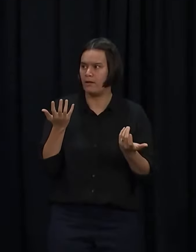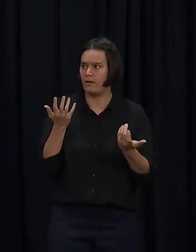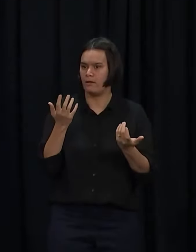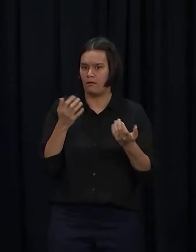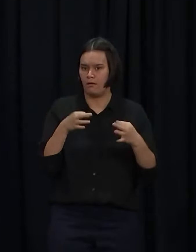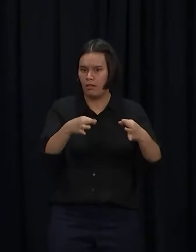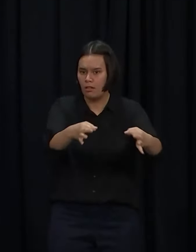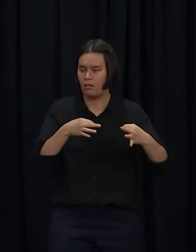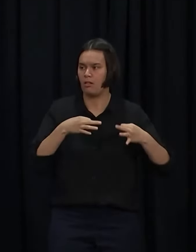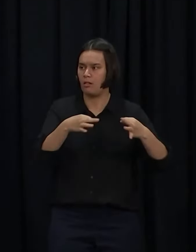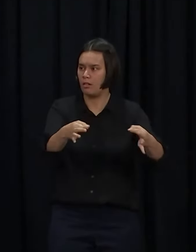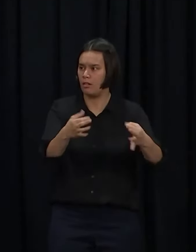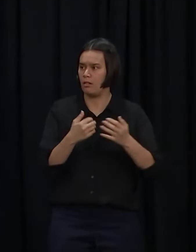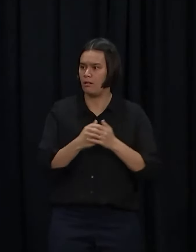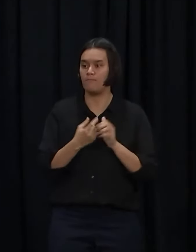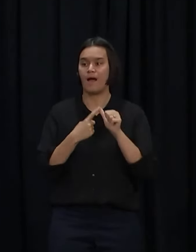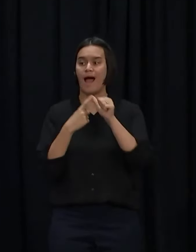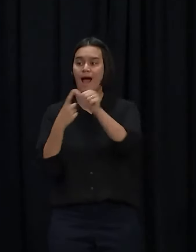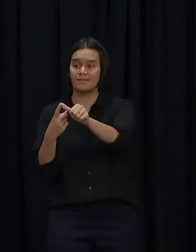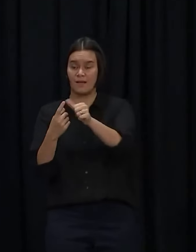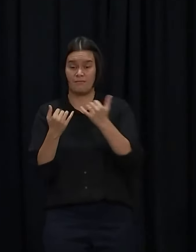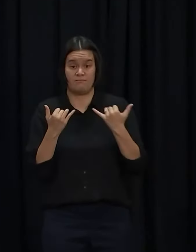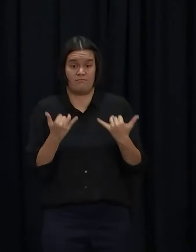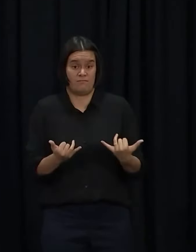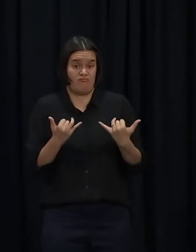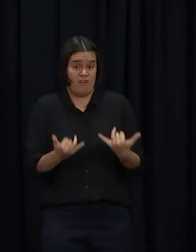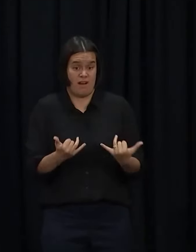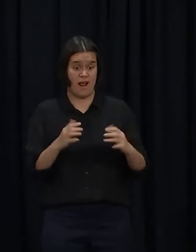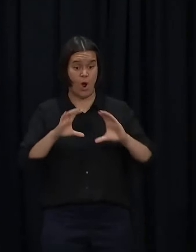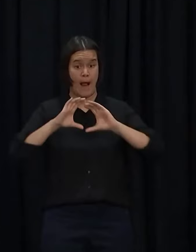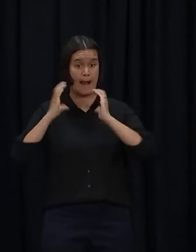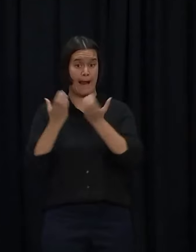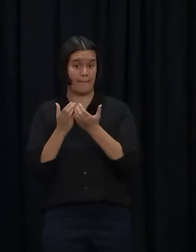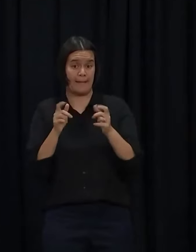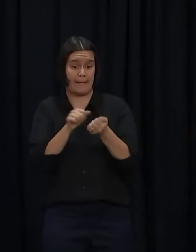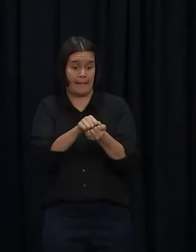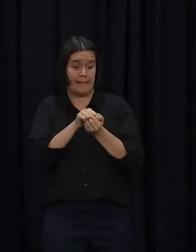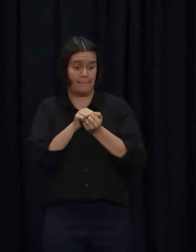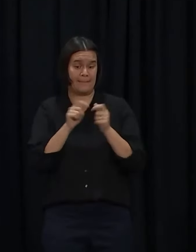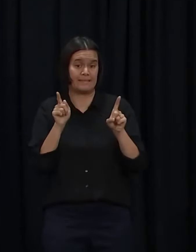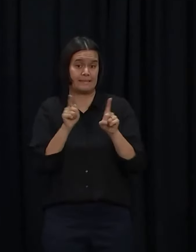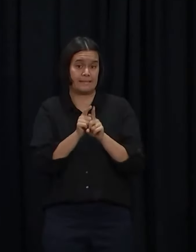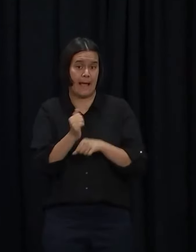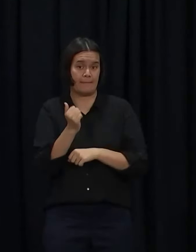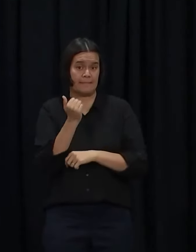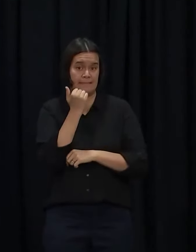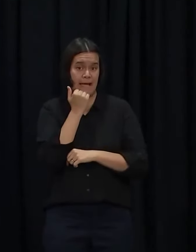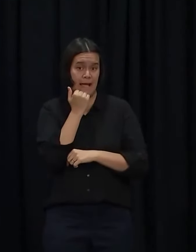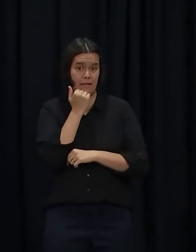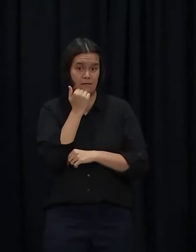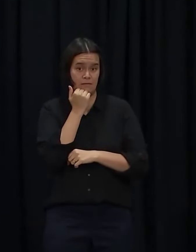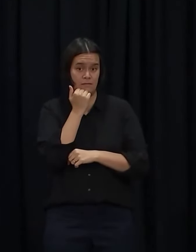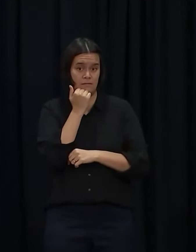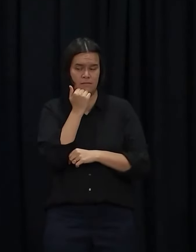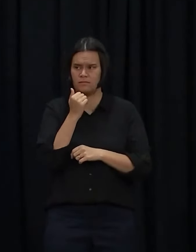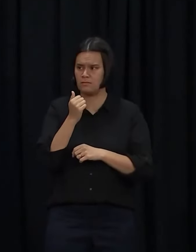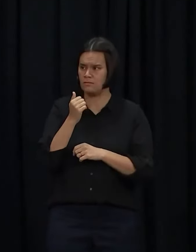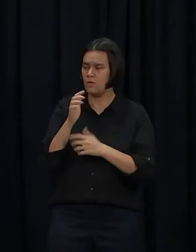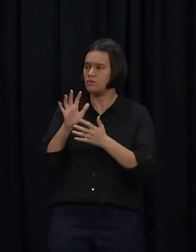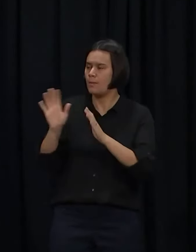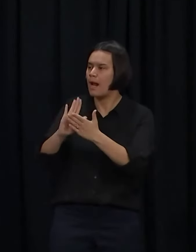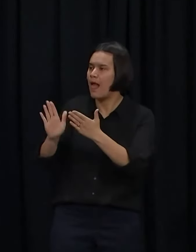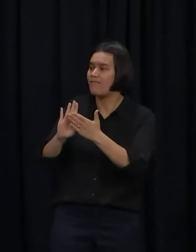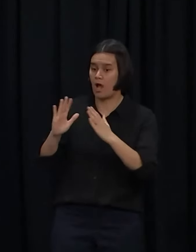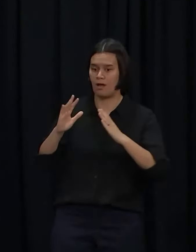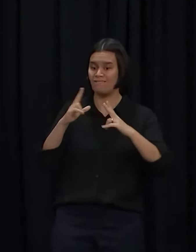of a phased reopening? Well, Cabinet has not changed any of the dates that we've already decided on. What people are... Sorry? So what is the end of So